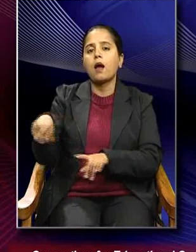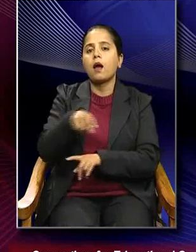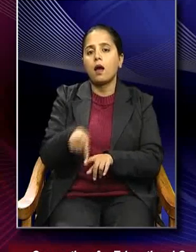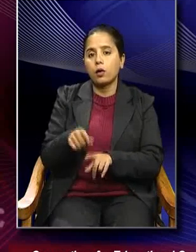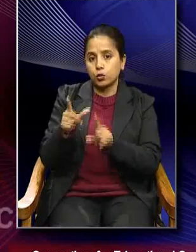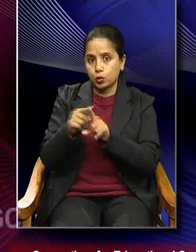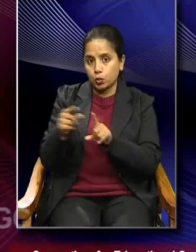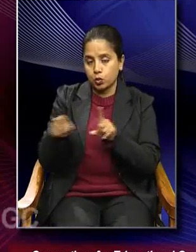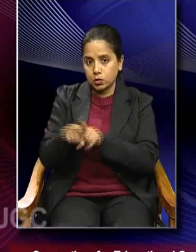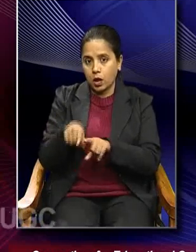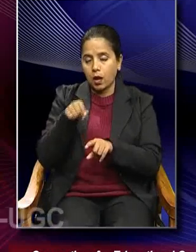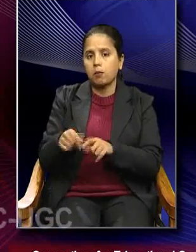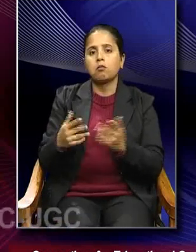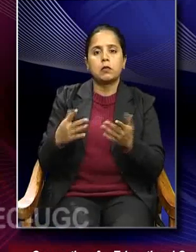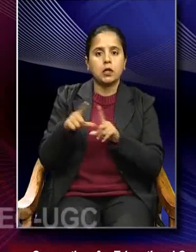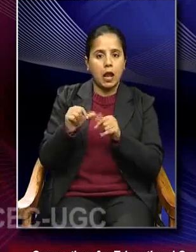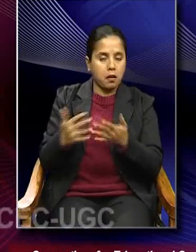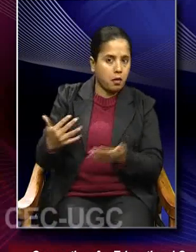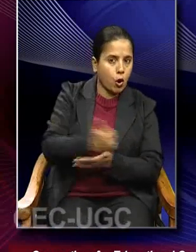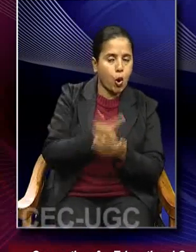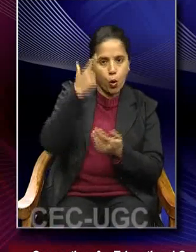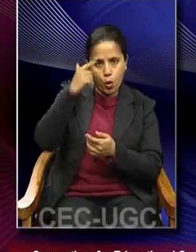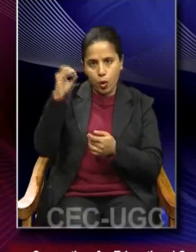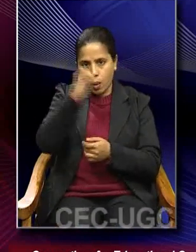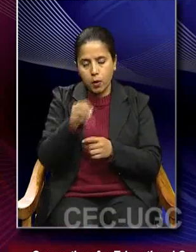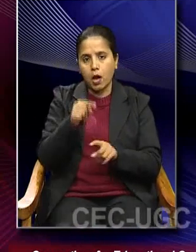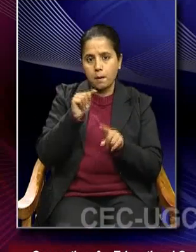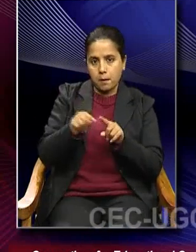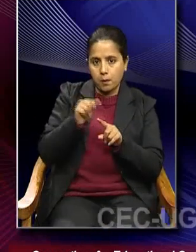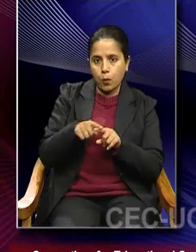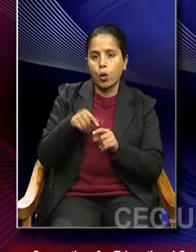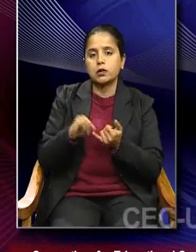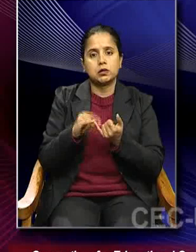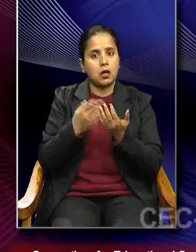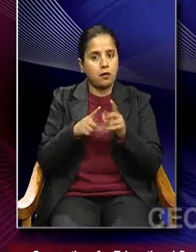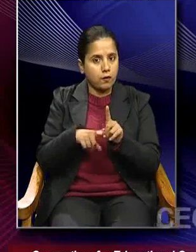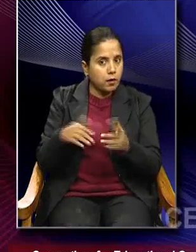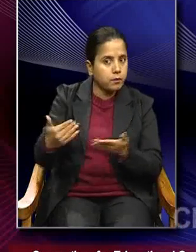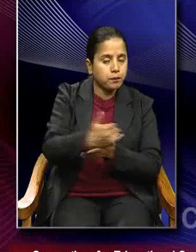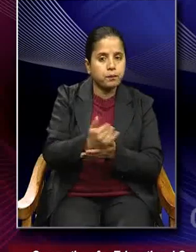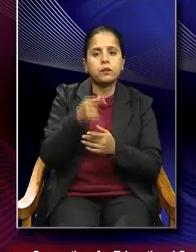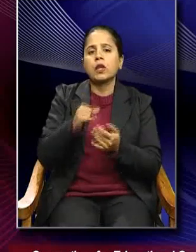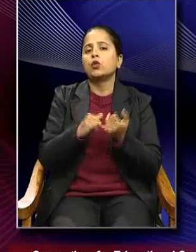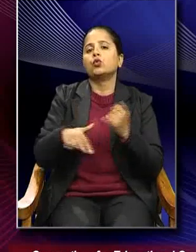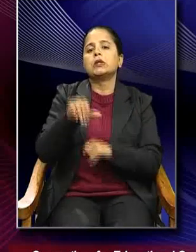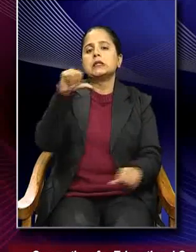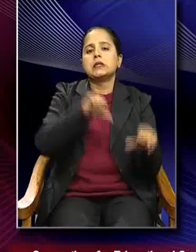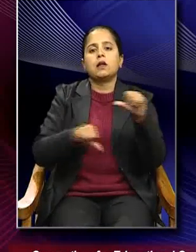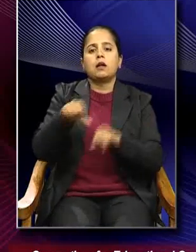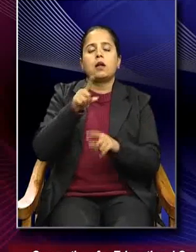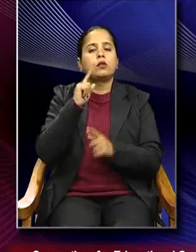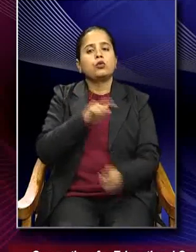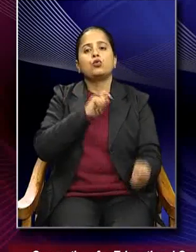empiricism, collecting data, opinion through polls and survey, the social science has